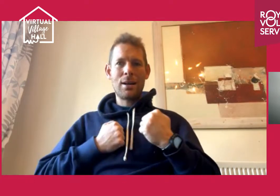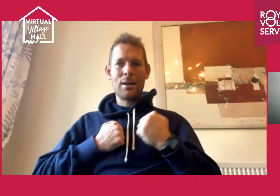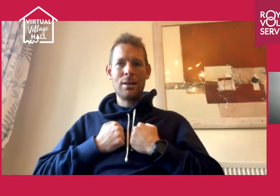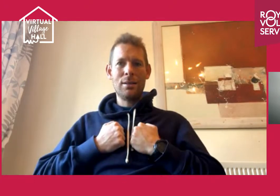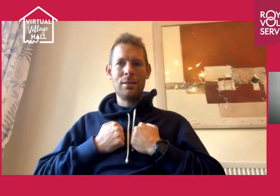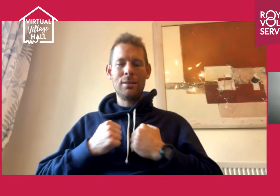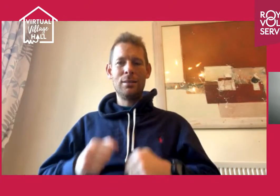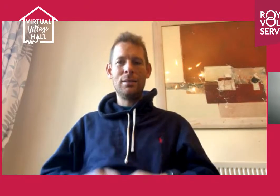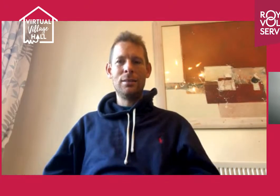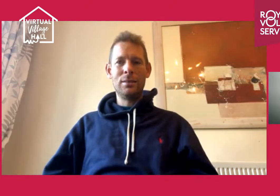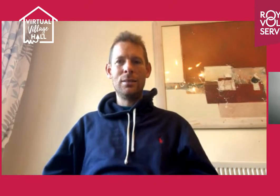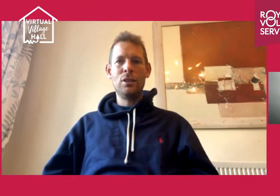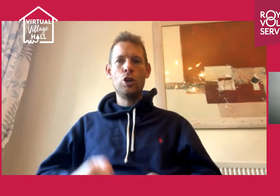and gorilla.